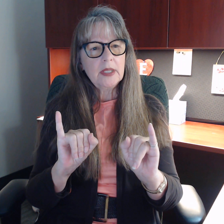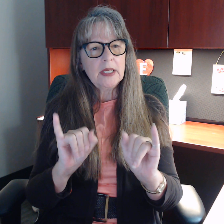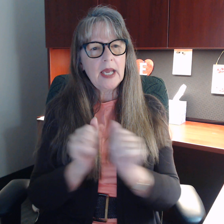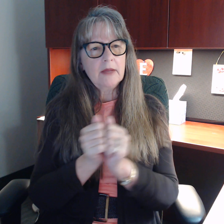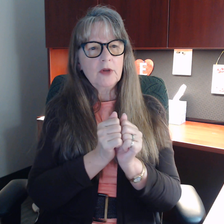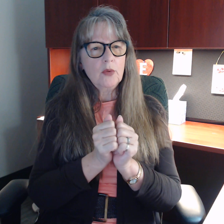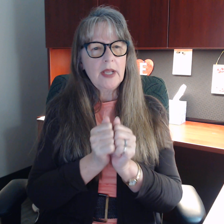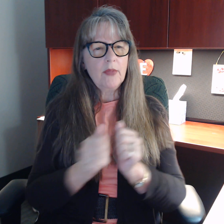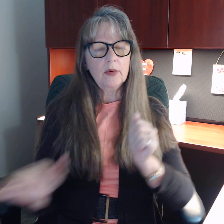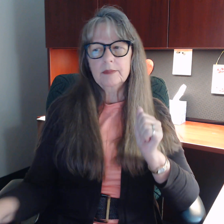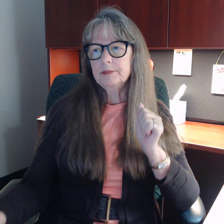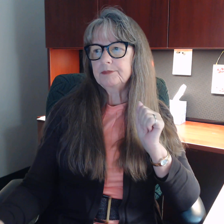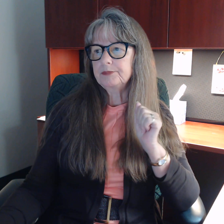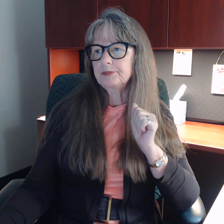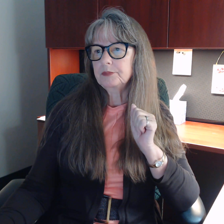kind of go together.